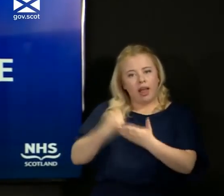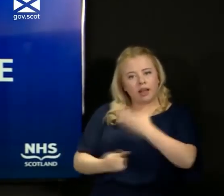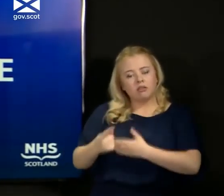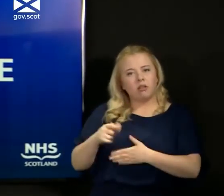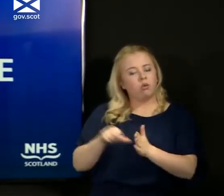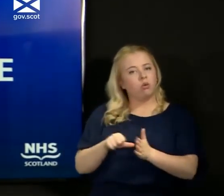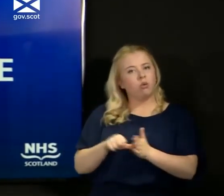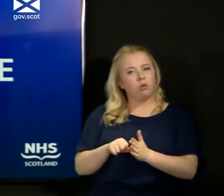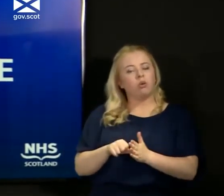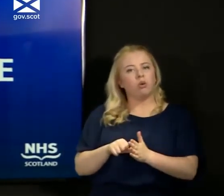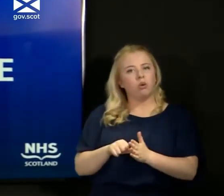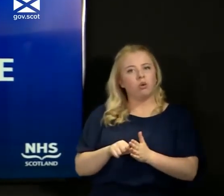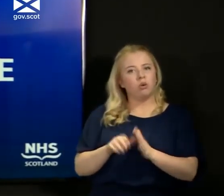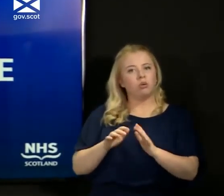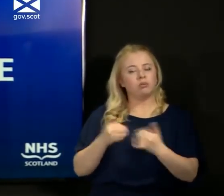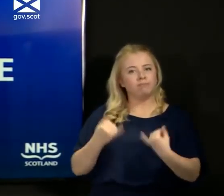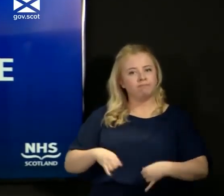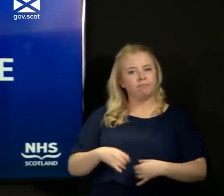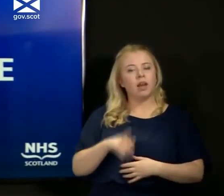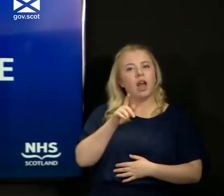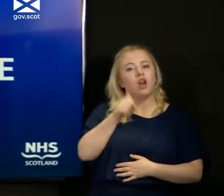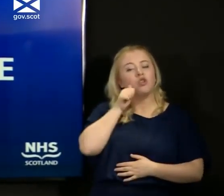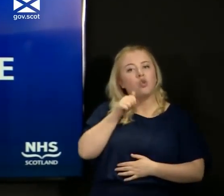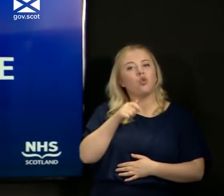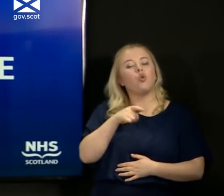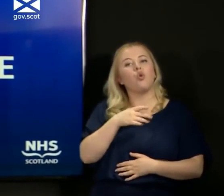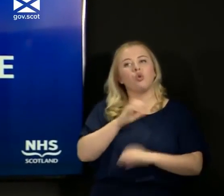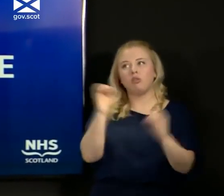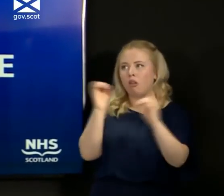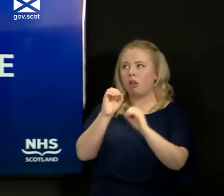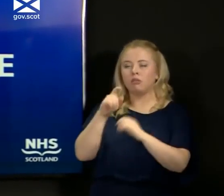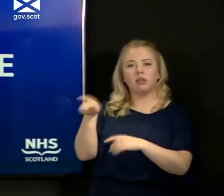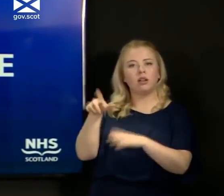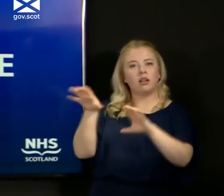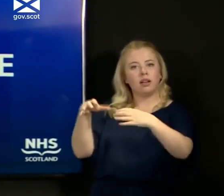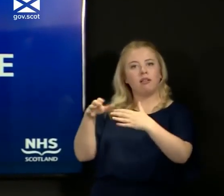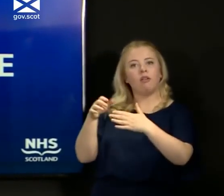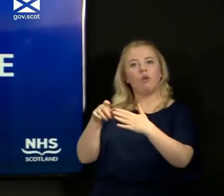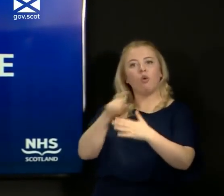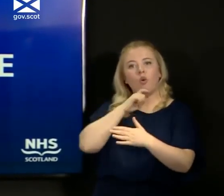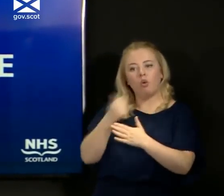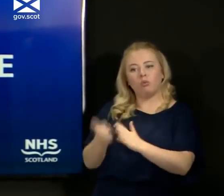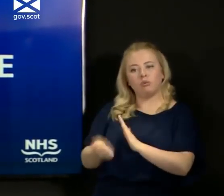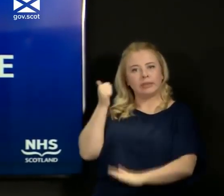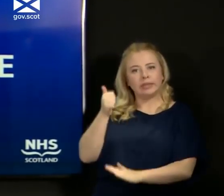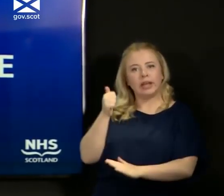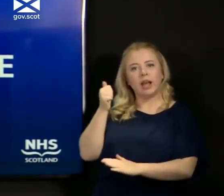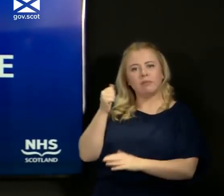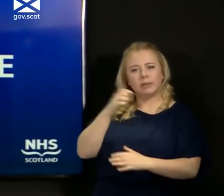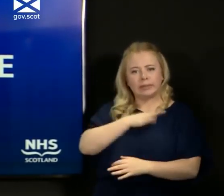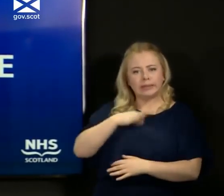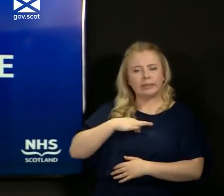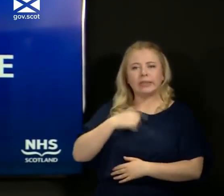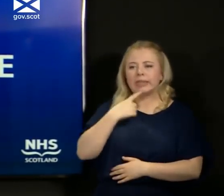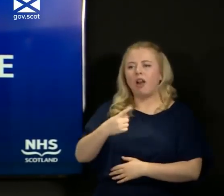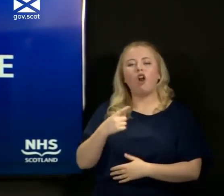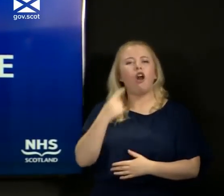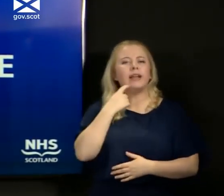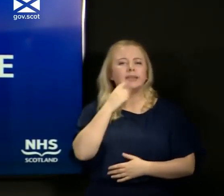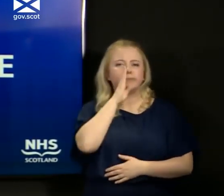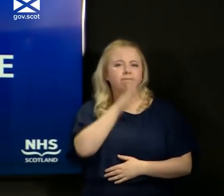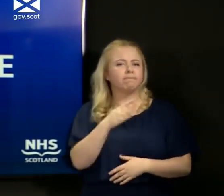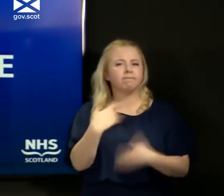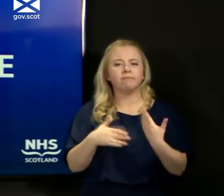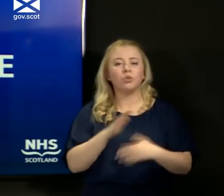the clinicians who are involved in providing the guidance to us take them lightly as well. There's no one underestimates the impact that this has either